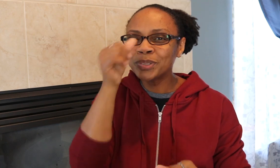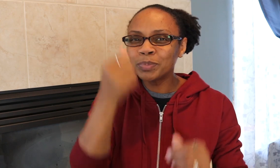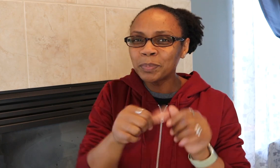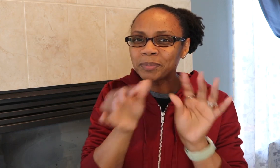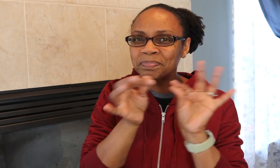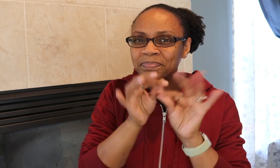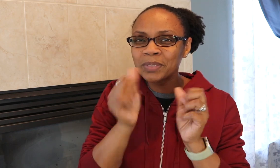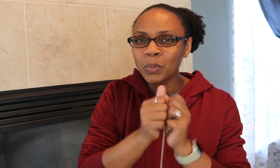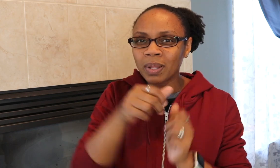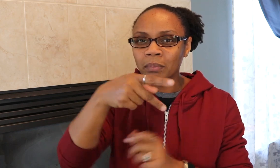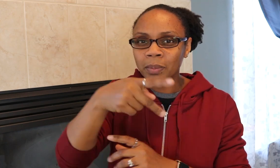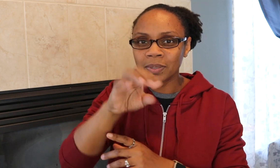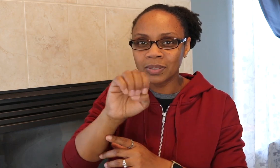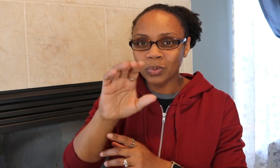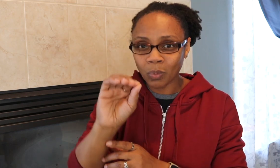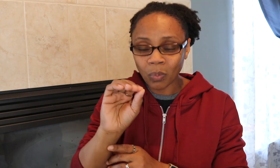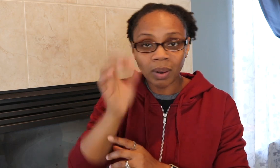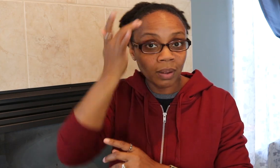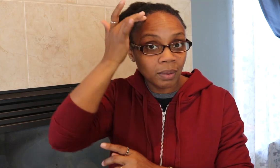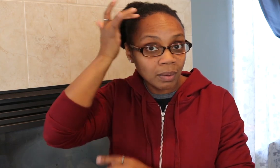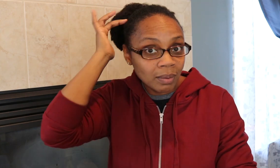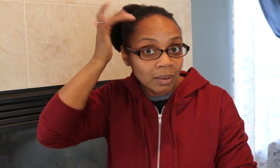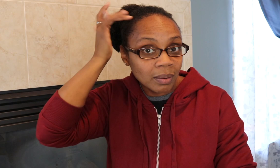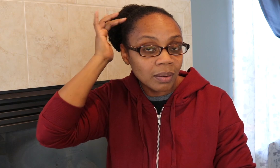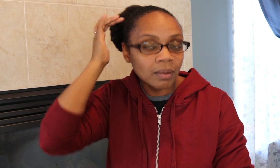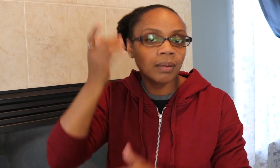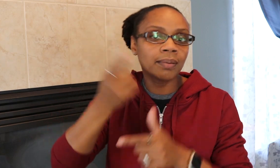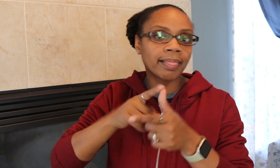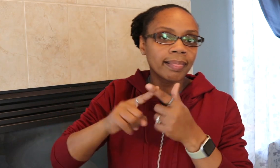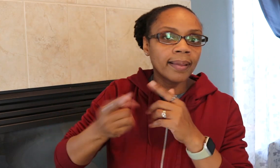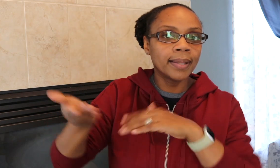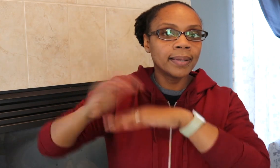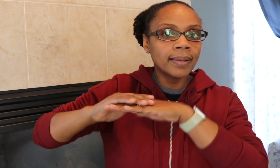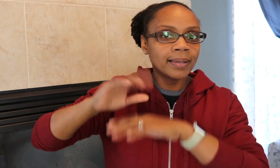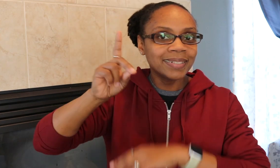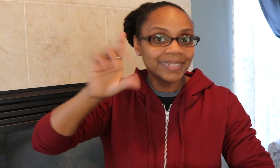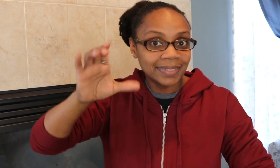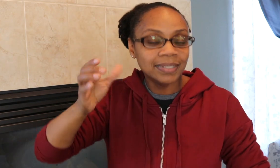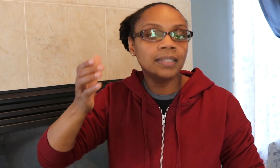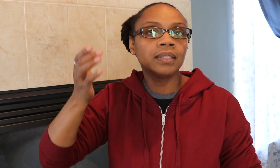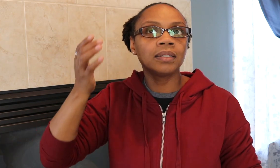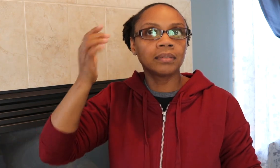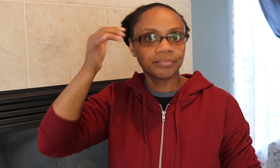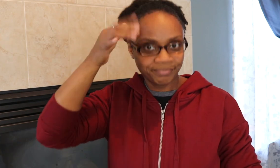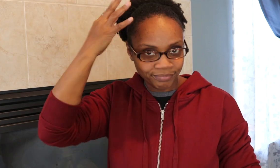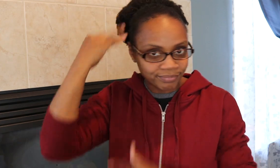onto my hair or anything. Just like I mentioned with the peppermint essential oil, I put that on during wash